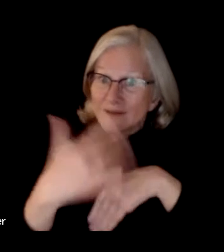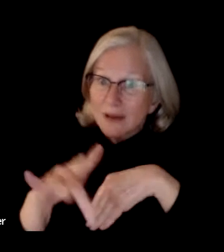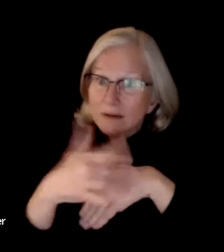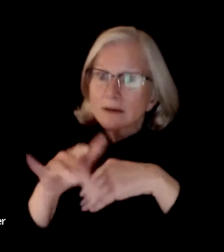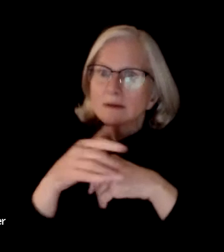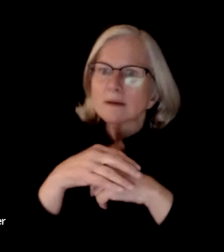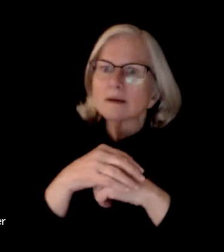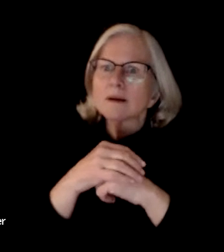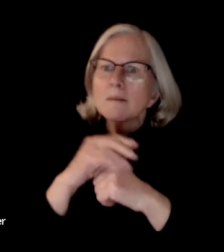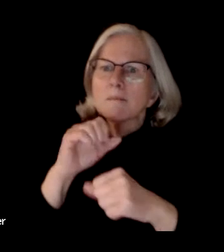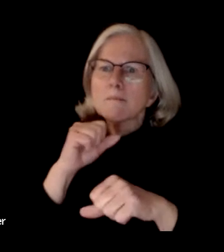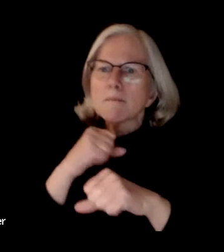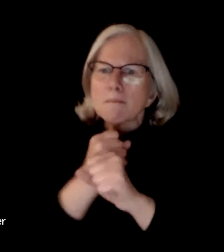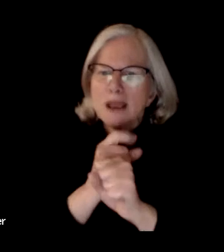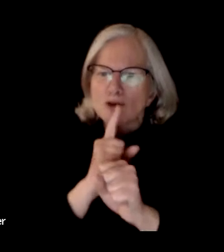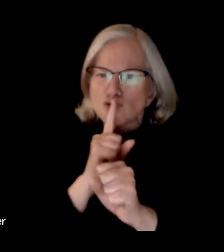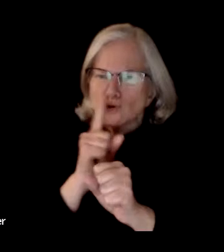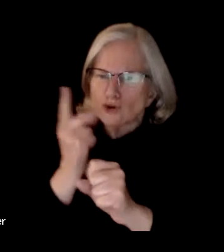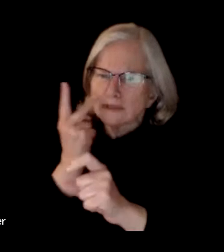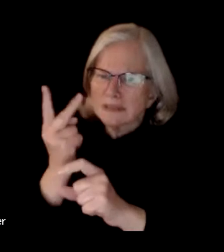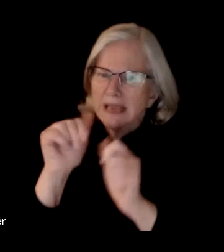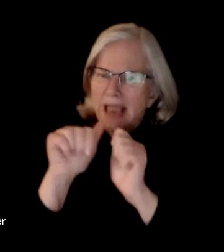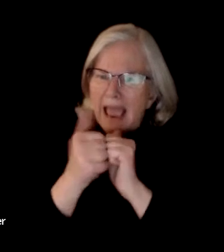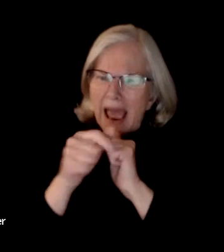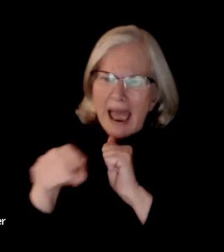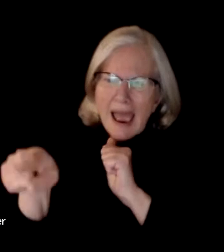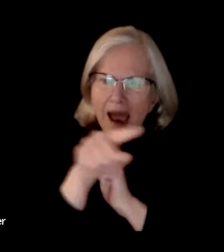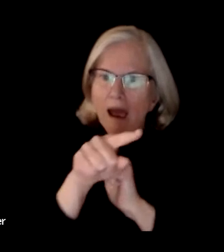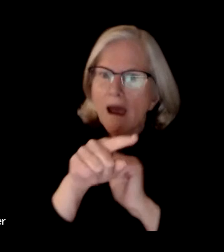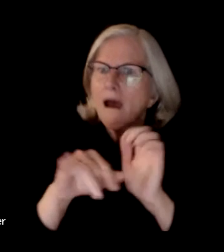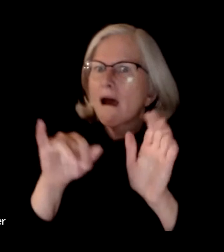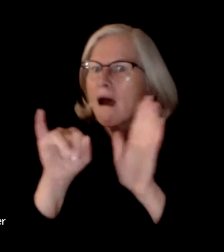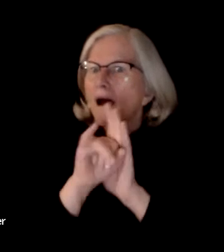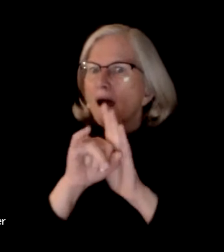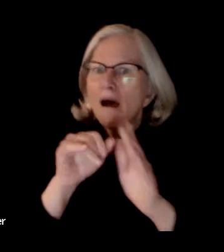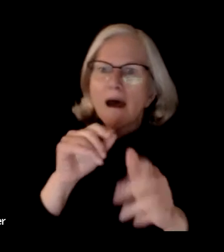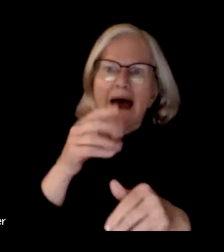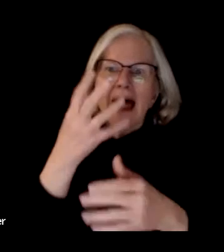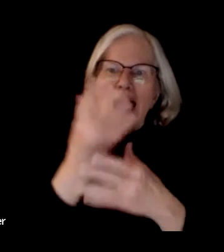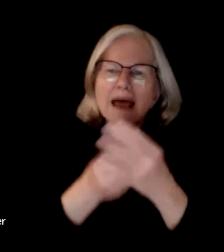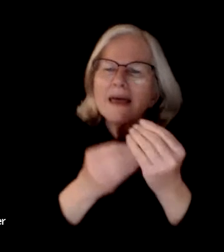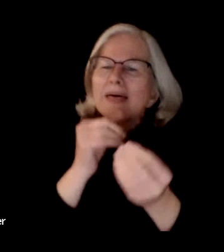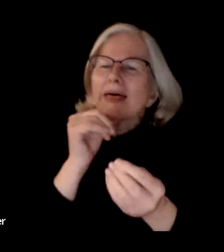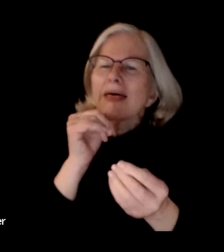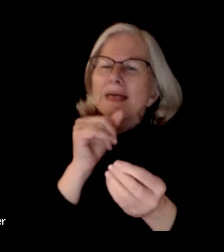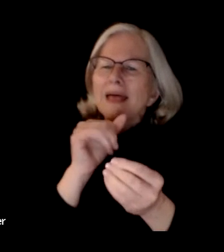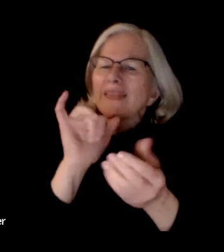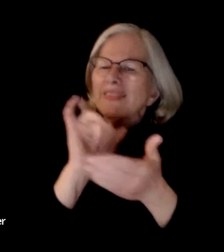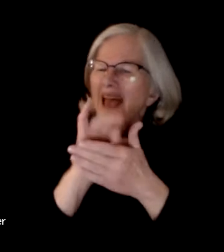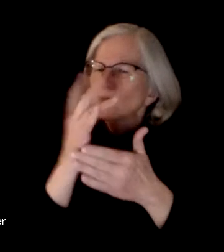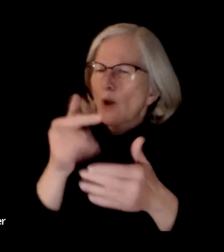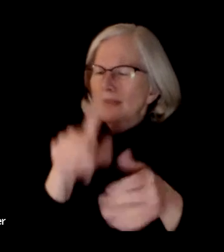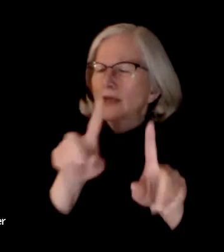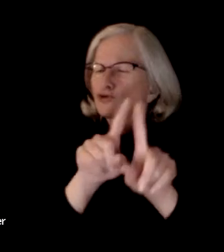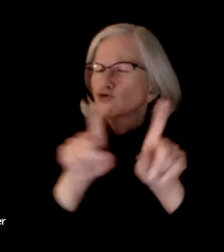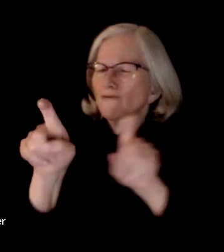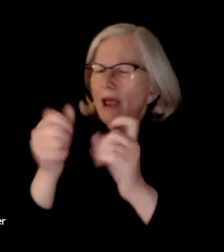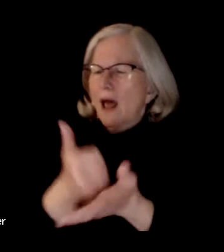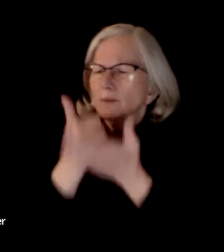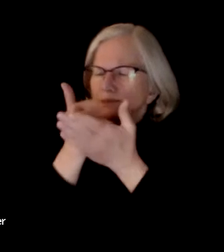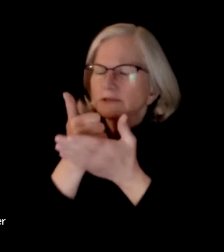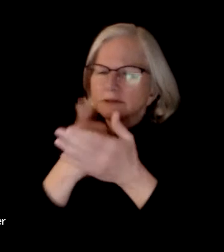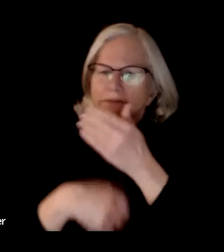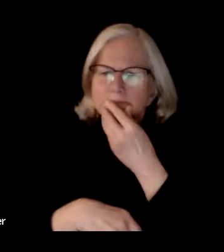they were at, if we could identify any gaps in reporting, that type of thing. So that was the point of the